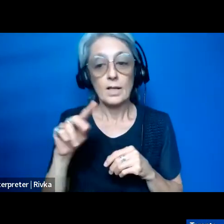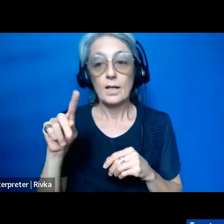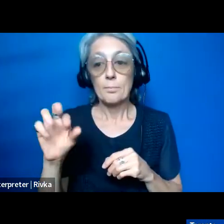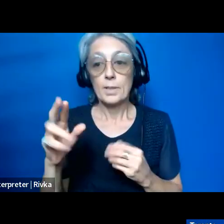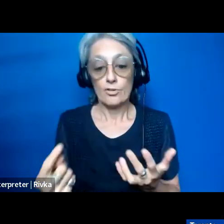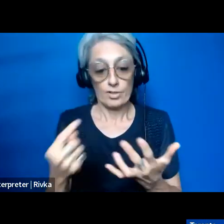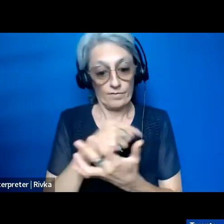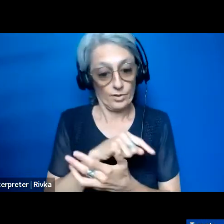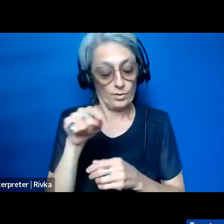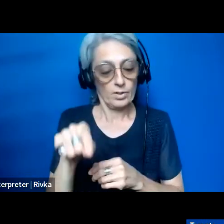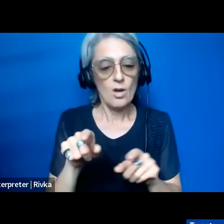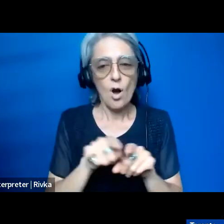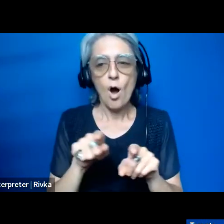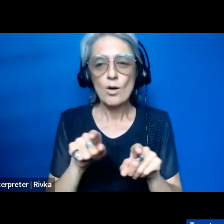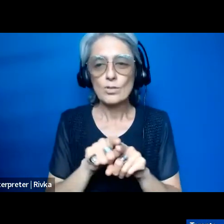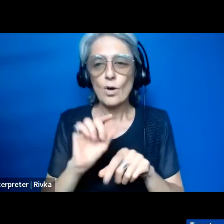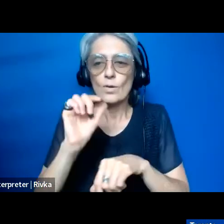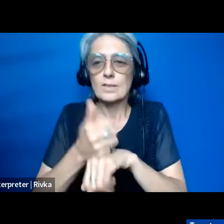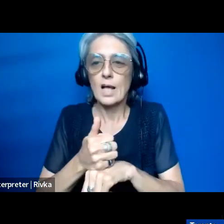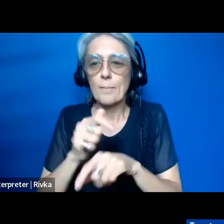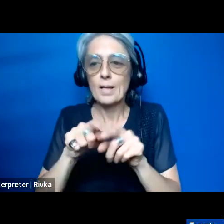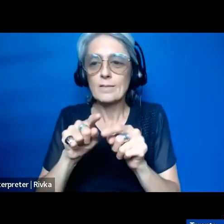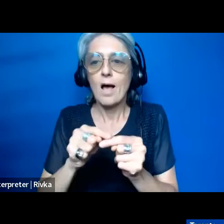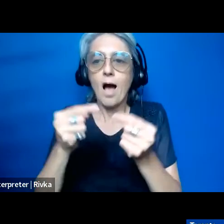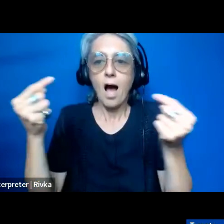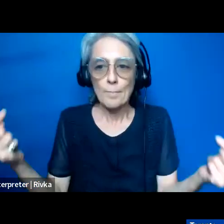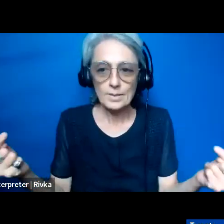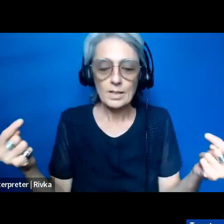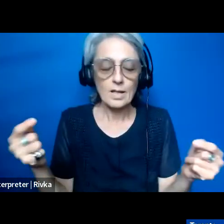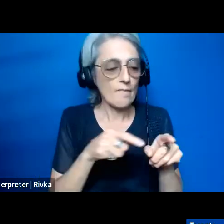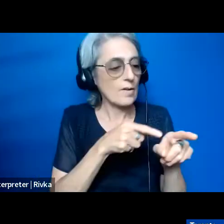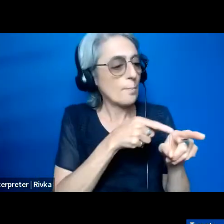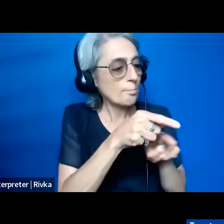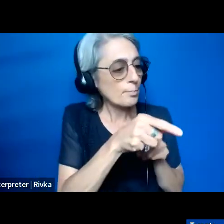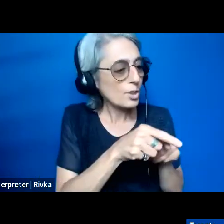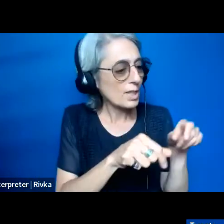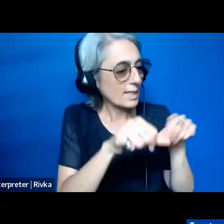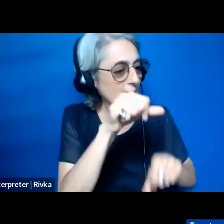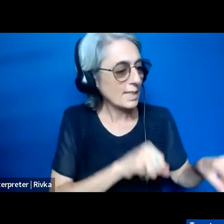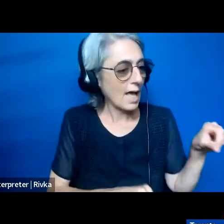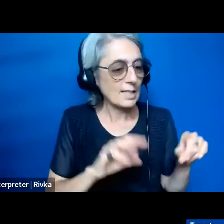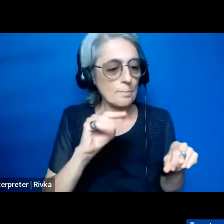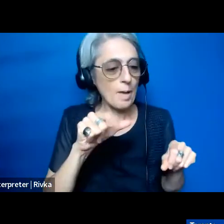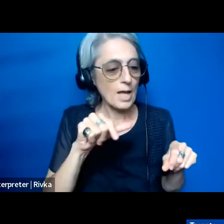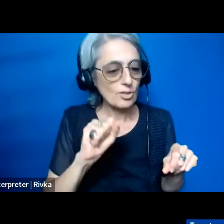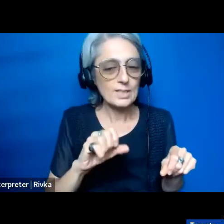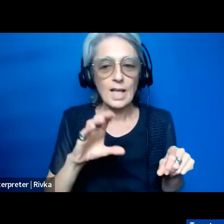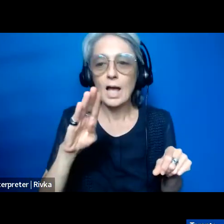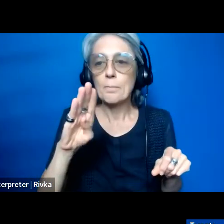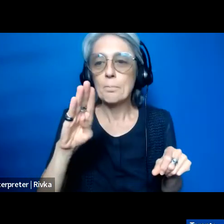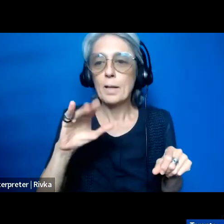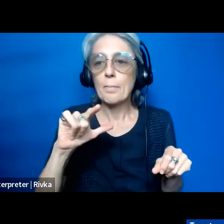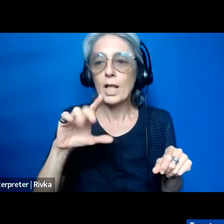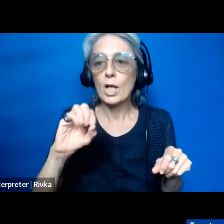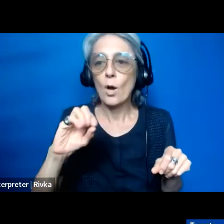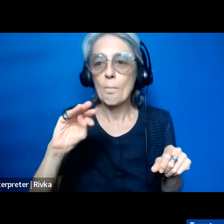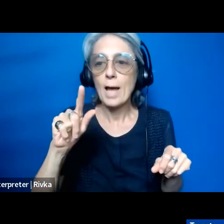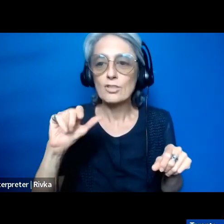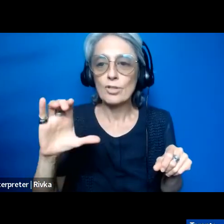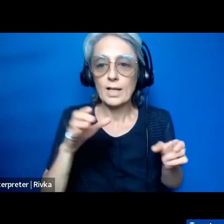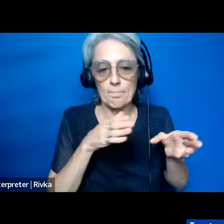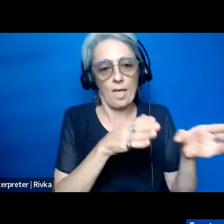also, developed as the opposite of the purely science metrics and bibliometric method. And of course, I agree with,